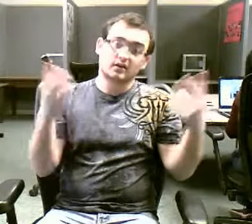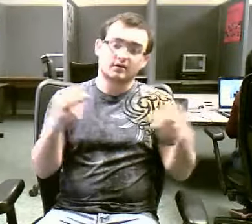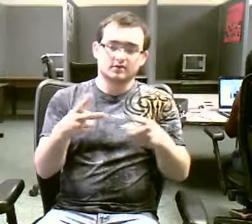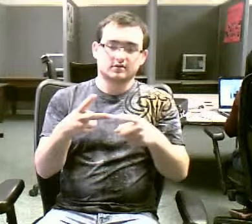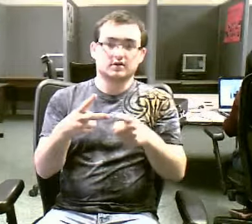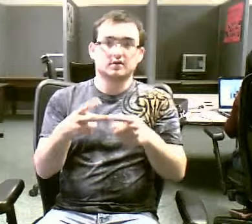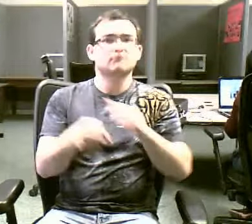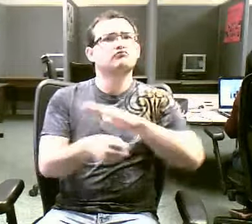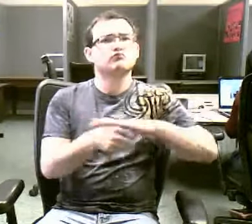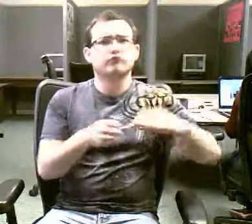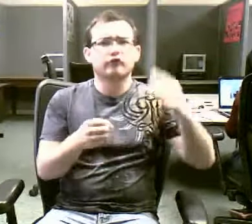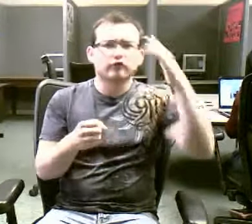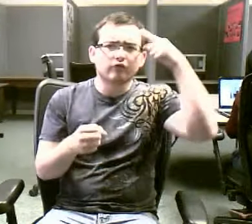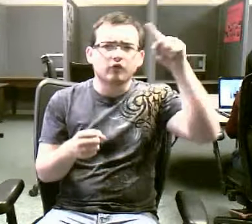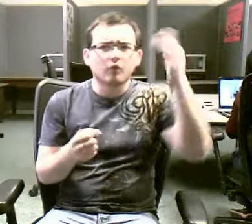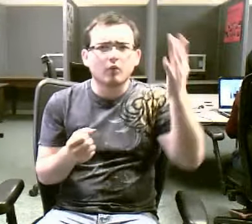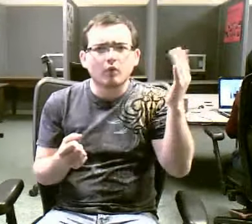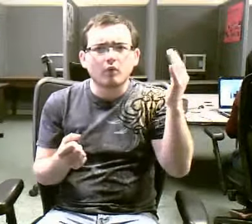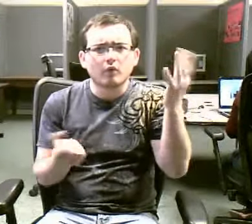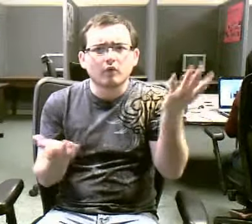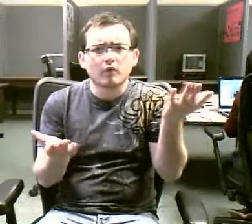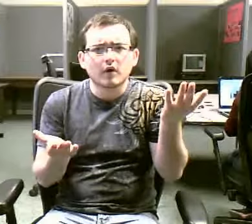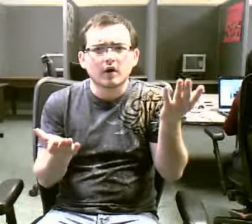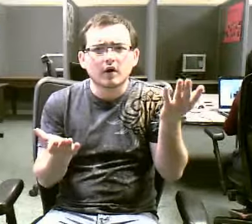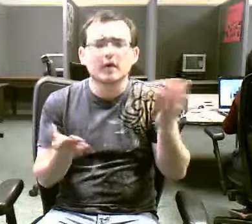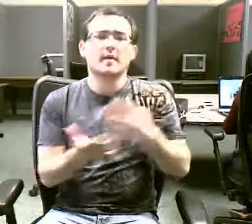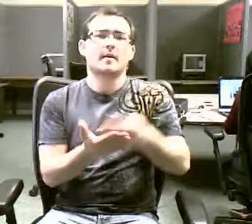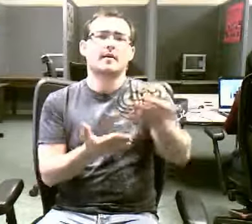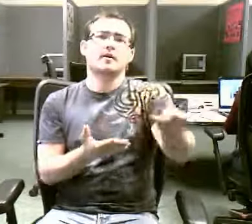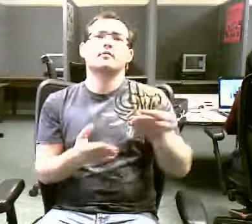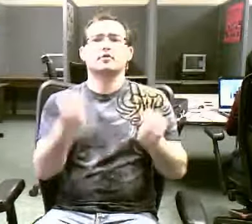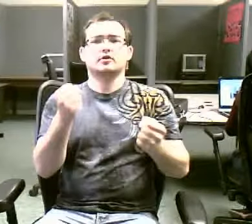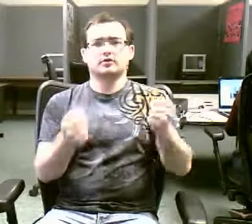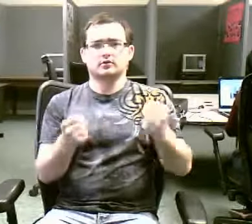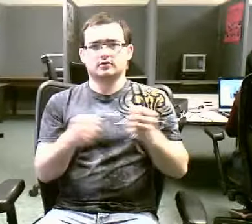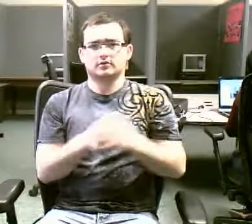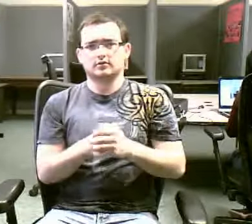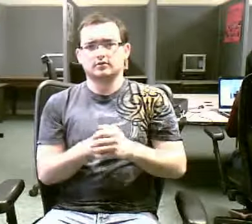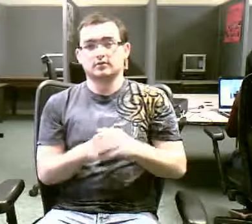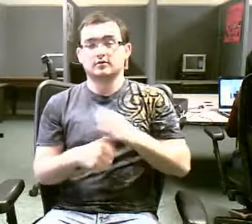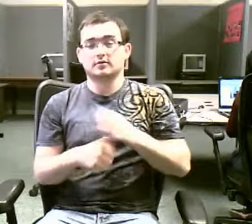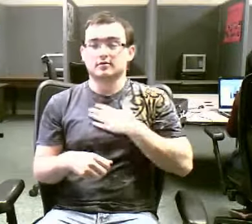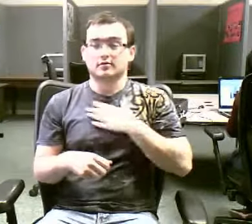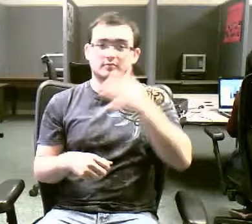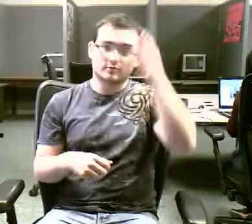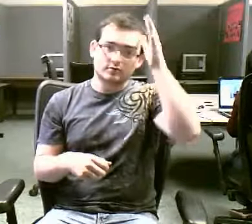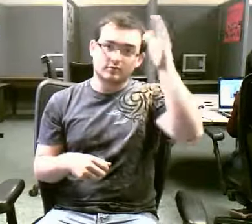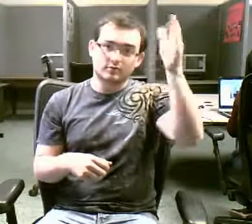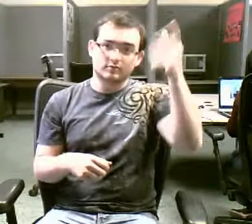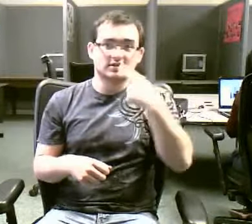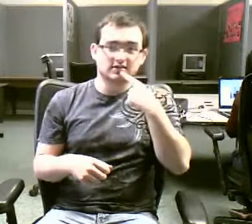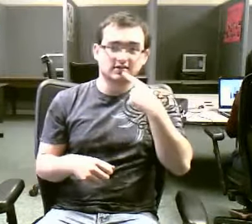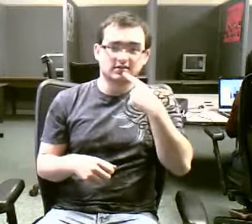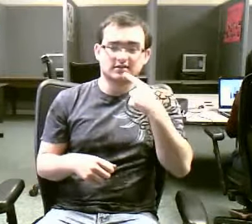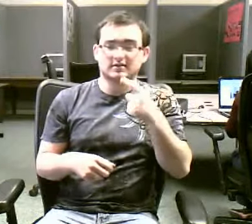Poppy, my dad always says he kept all of his money under a mattress at home, all of his money, like, he had